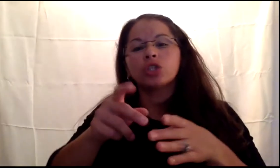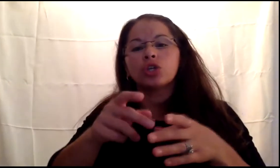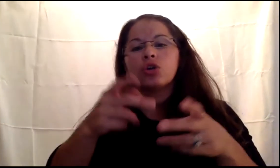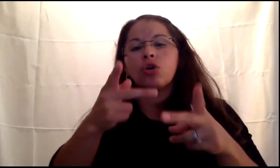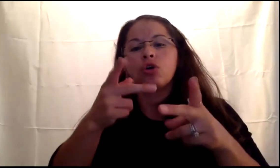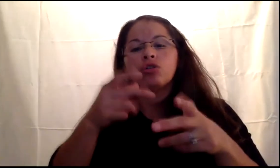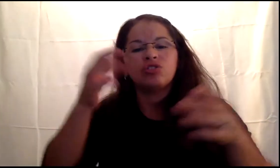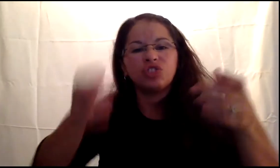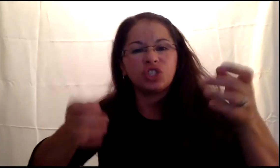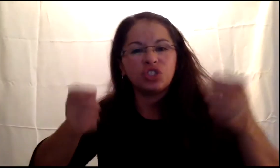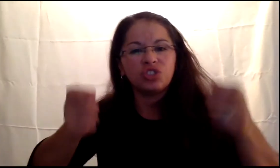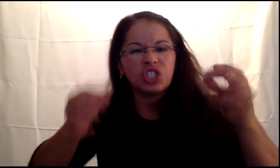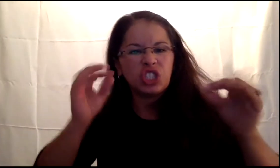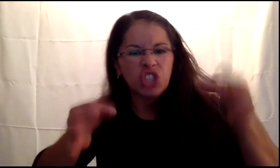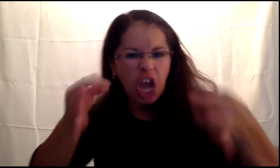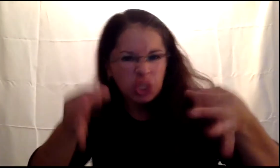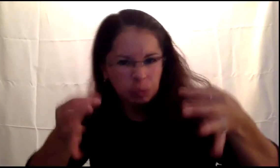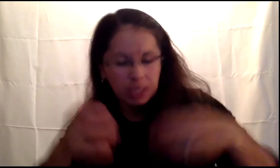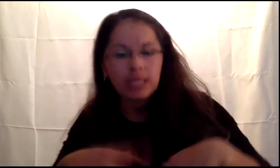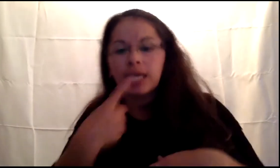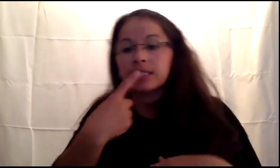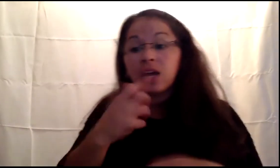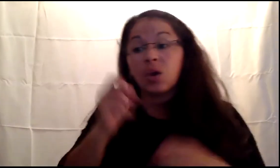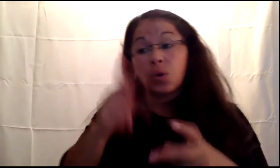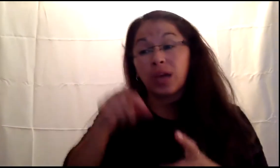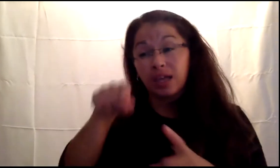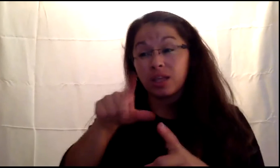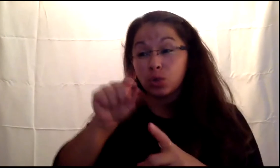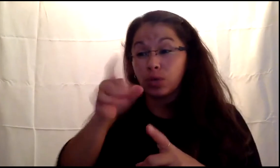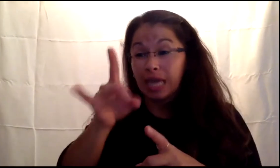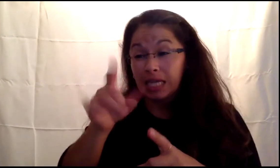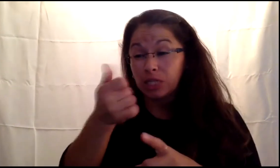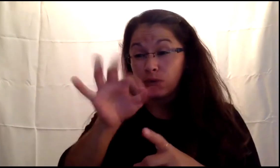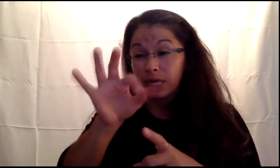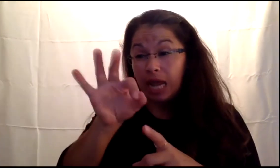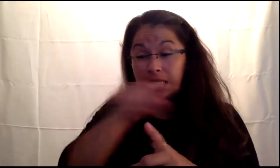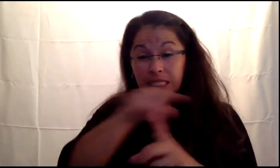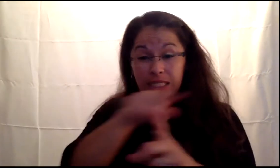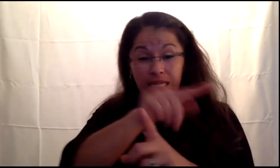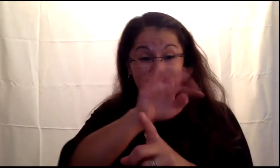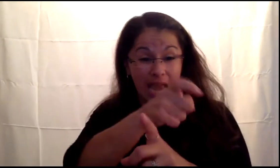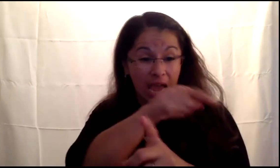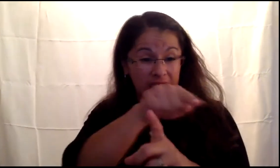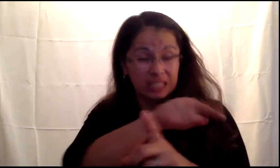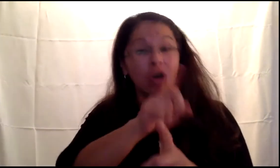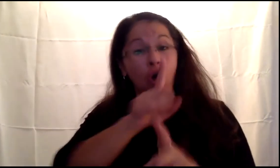while their 2018, 2019, taxes, that situation was different, their current April 2020,